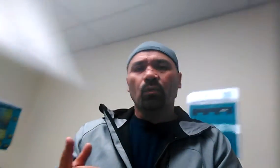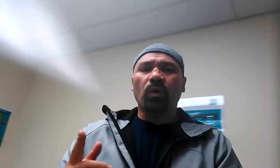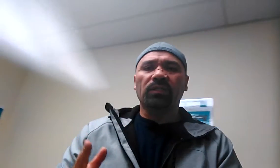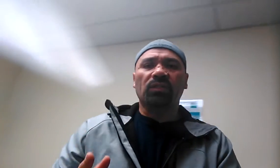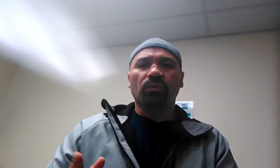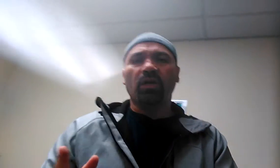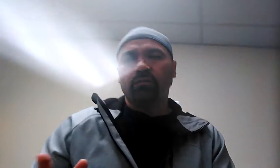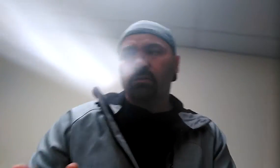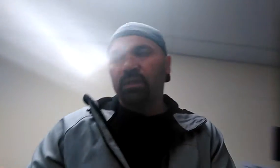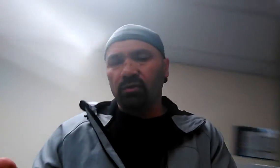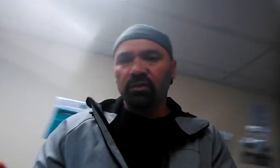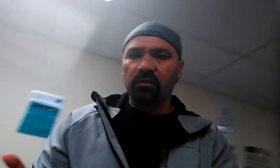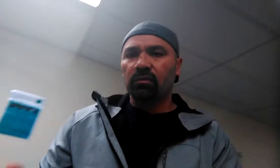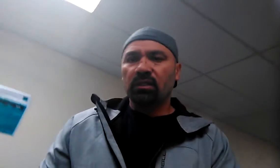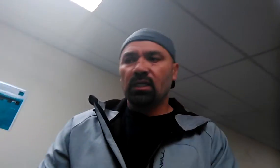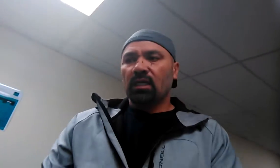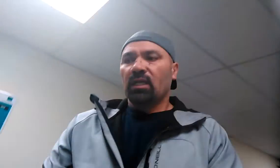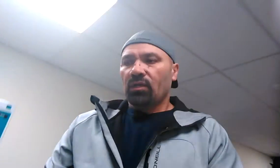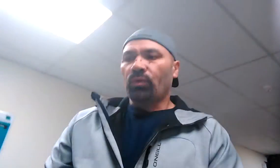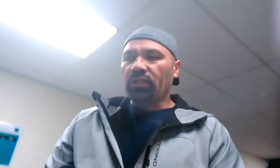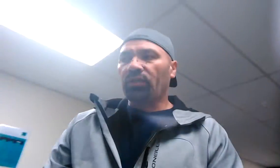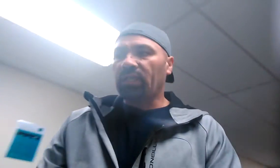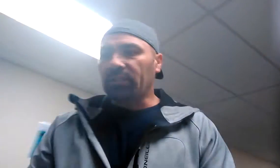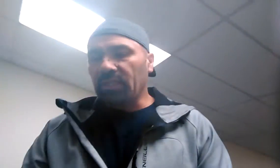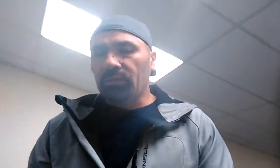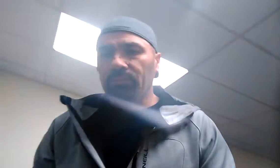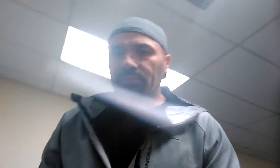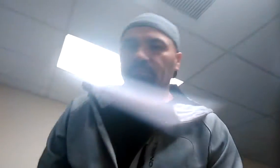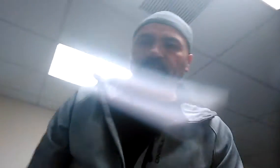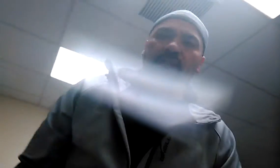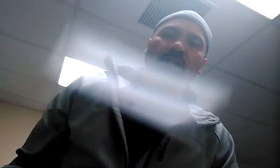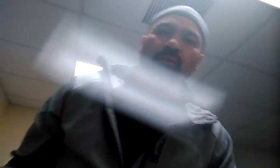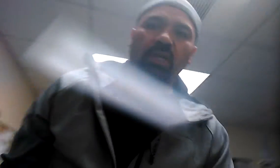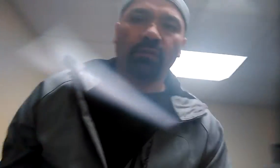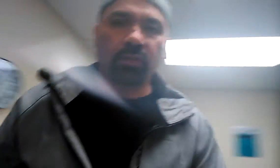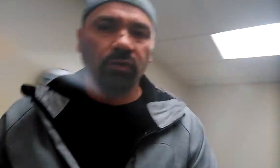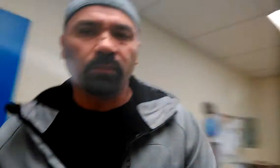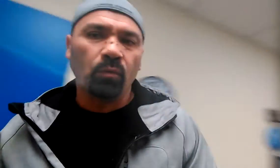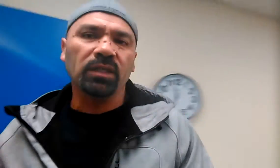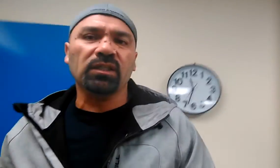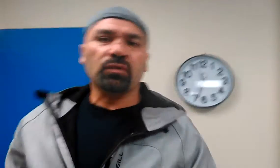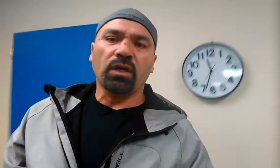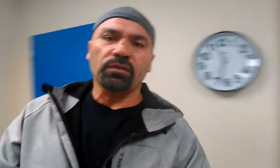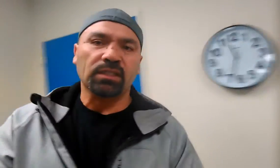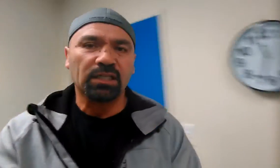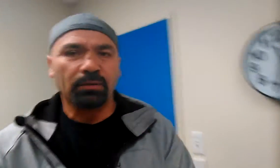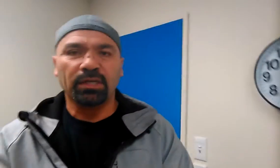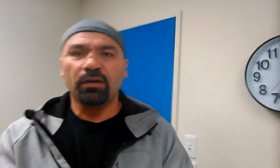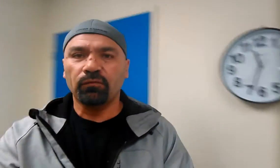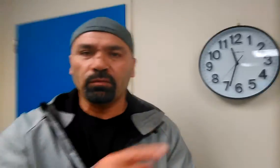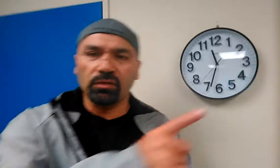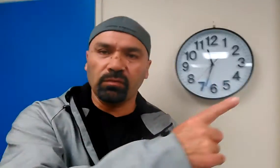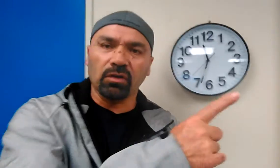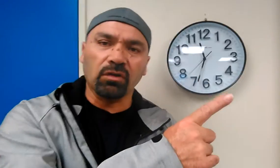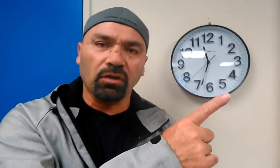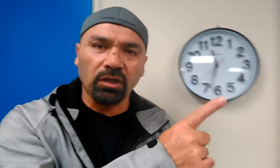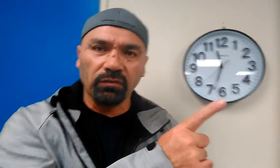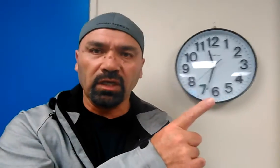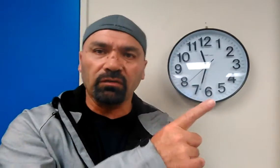1 to 12 is because when you're learning te reo, you don't want to overdo it, but 1 to 12 is going to come in helpful because we've got a clock over here, right?